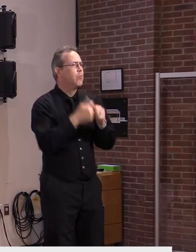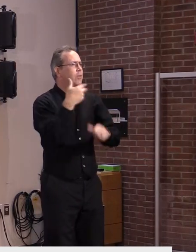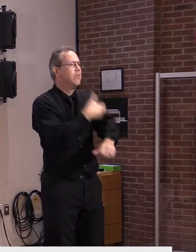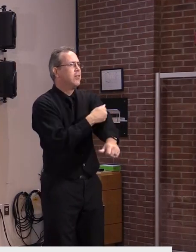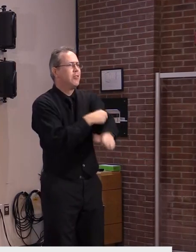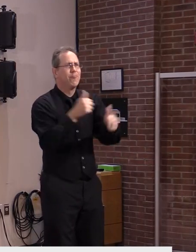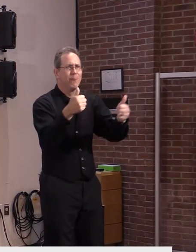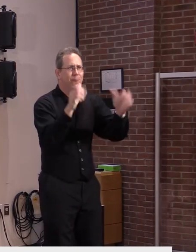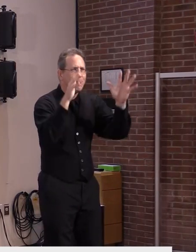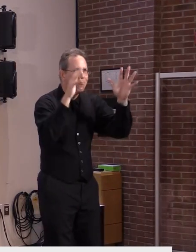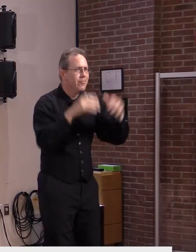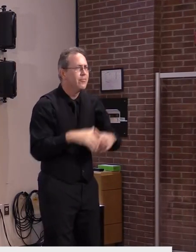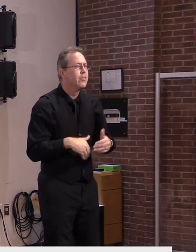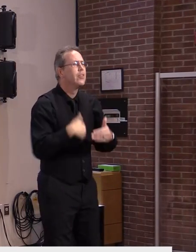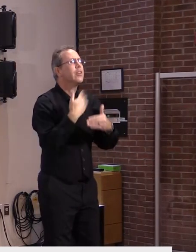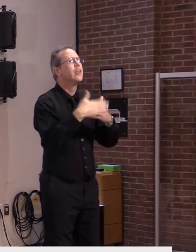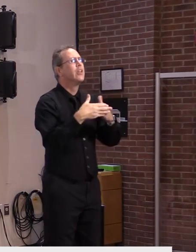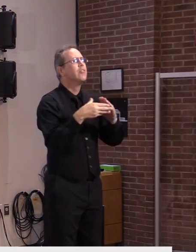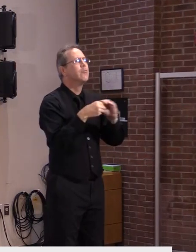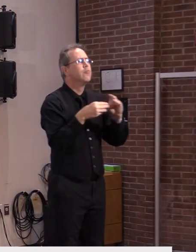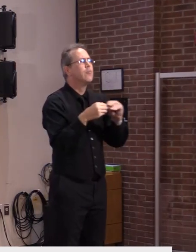over to Secretary French.